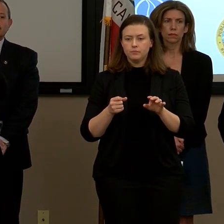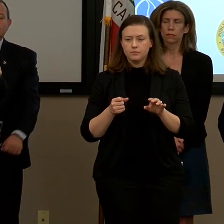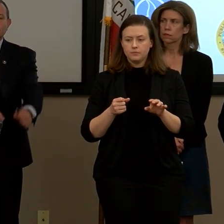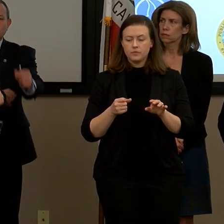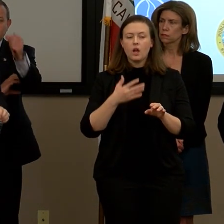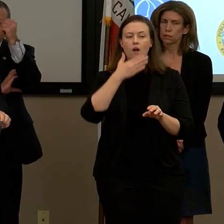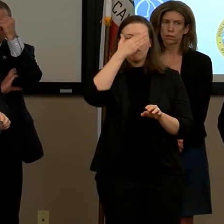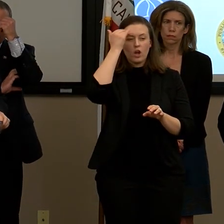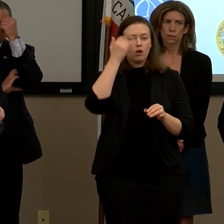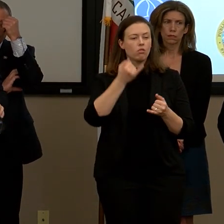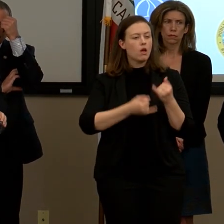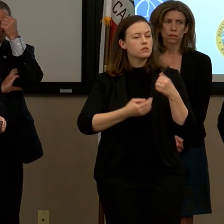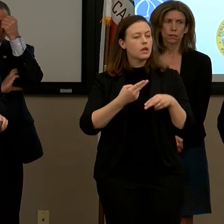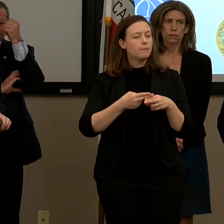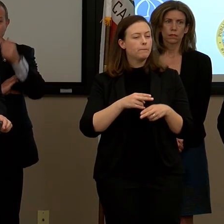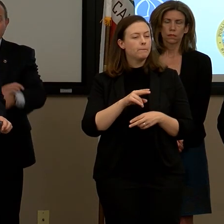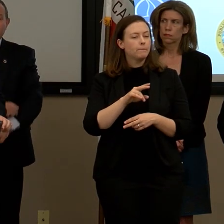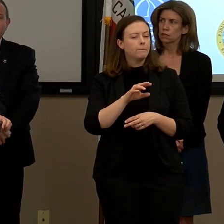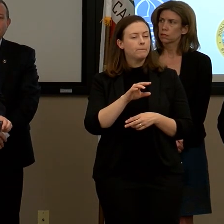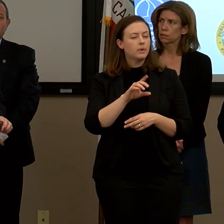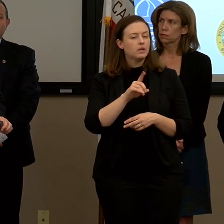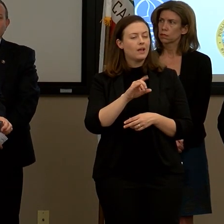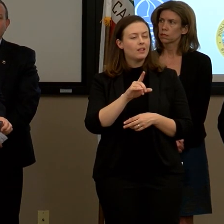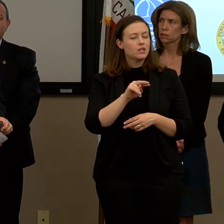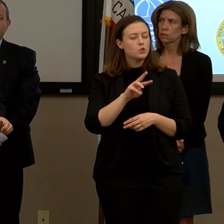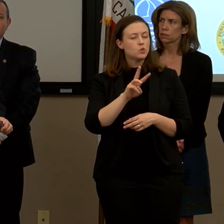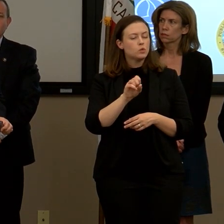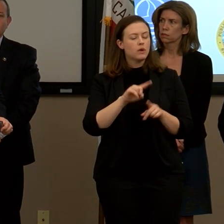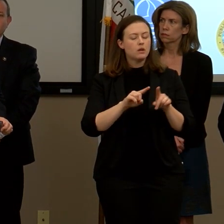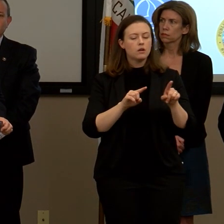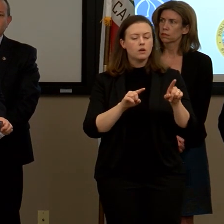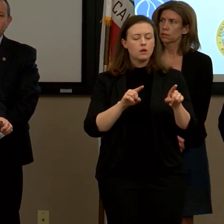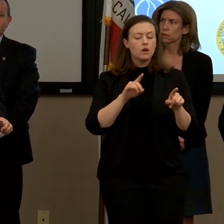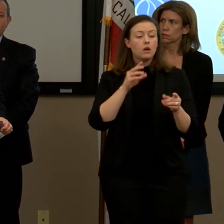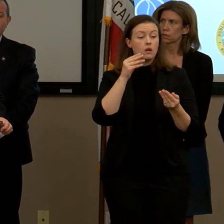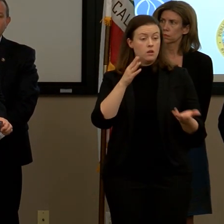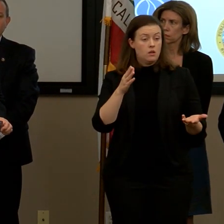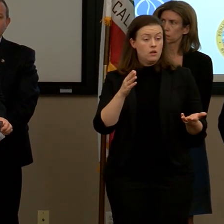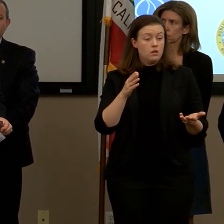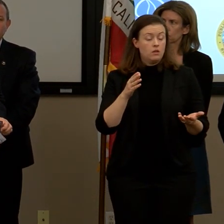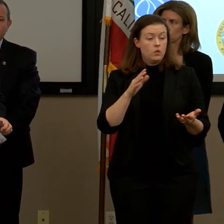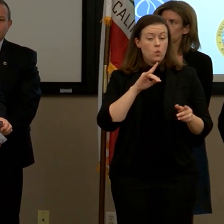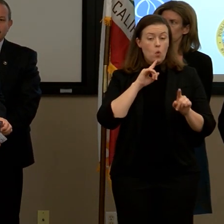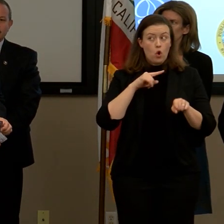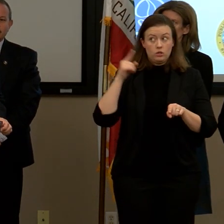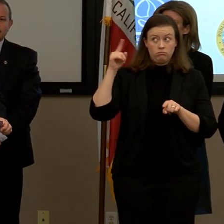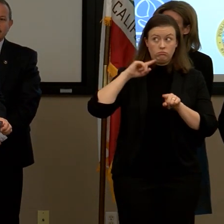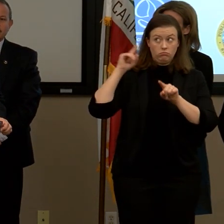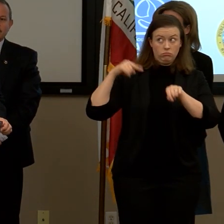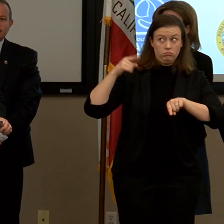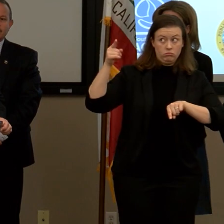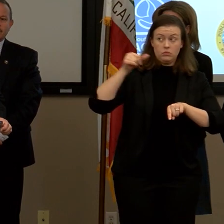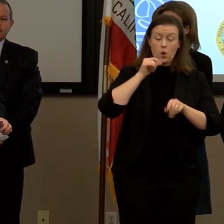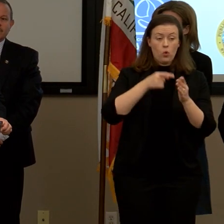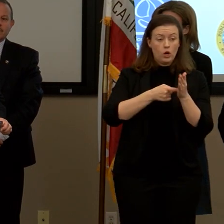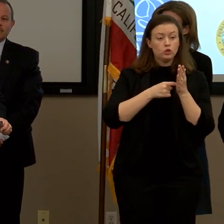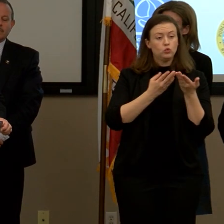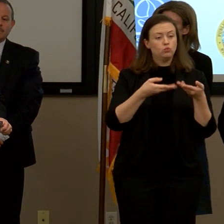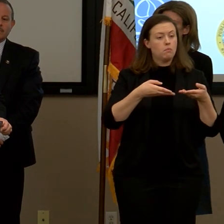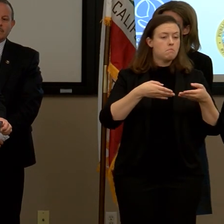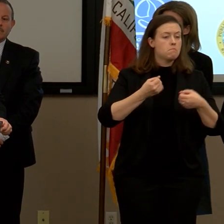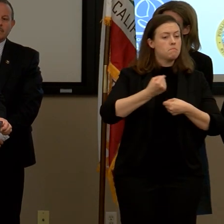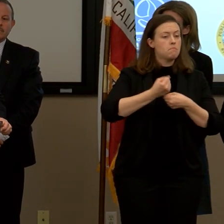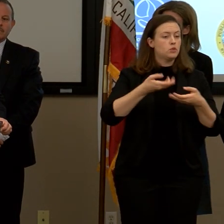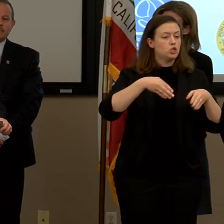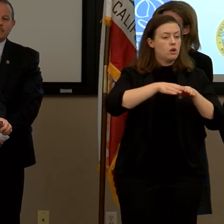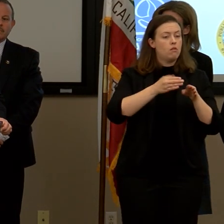I forgot your last name from the Daily News. I would note that the order does not require them to shut in all of the wells,